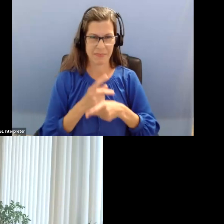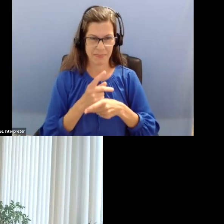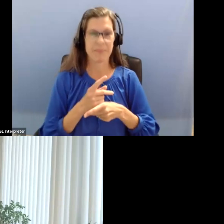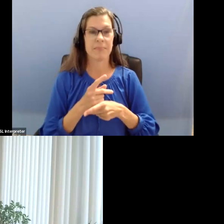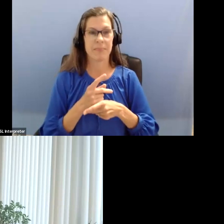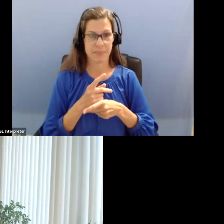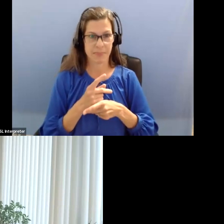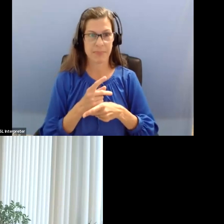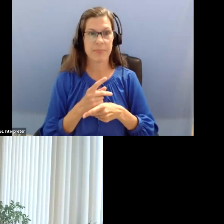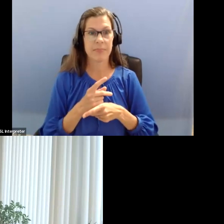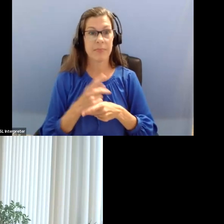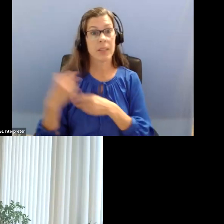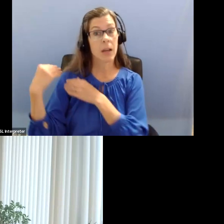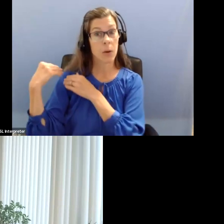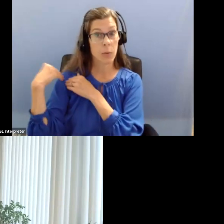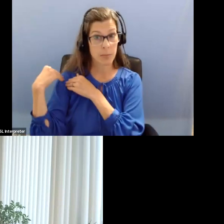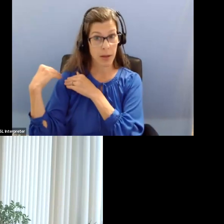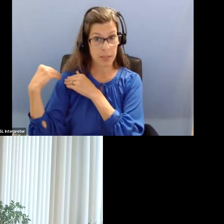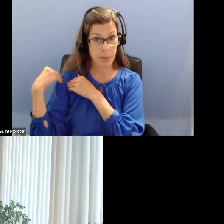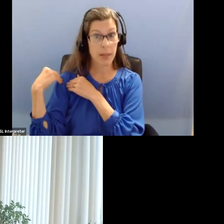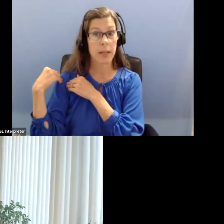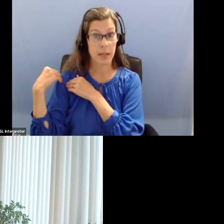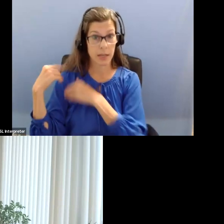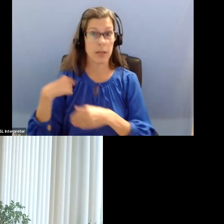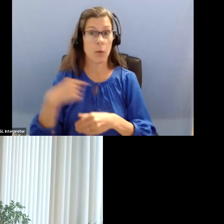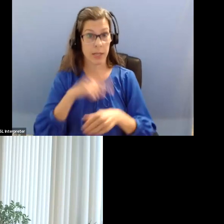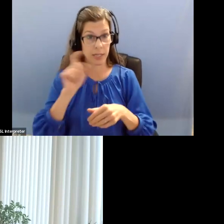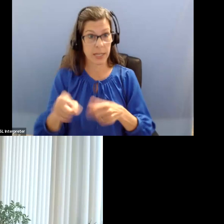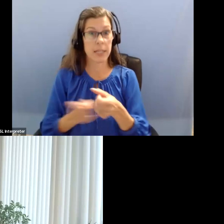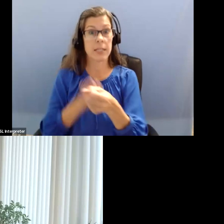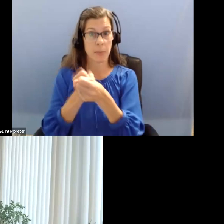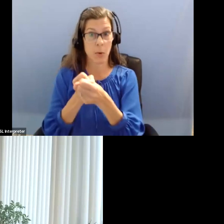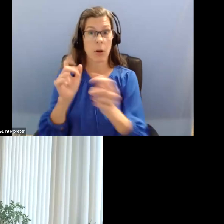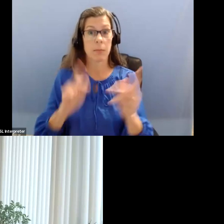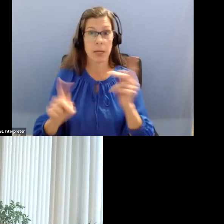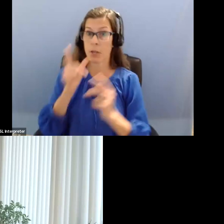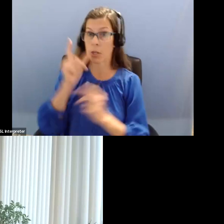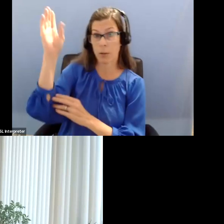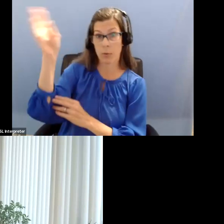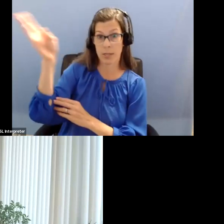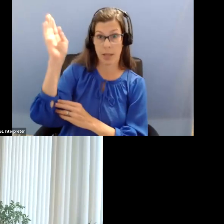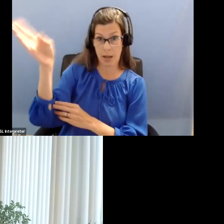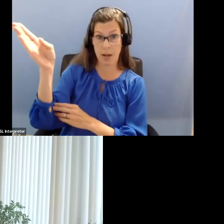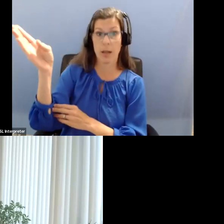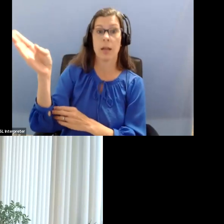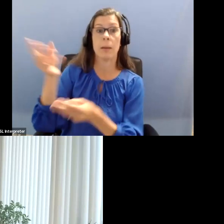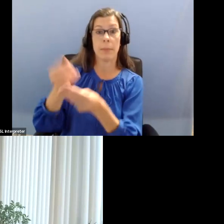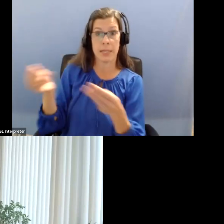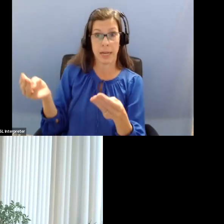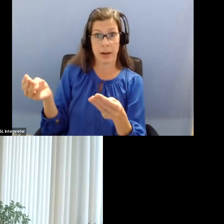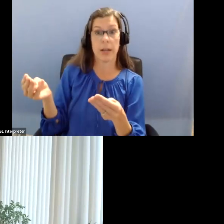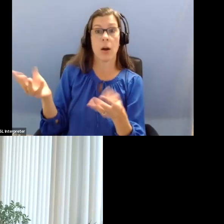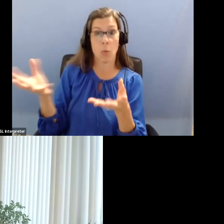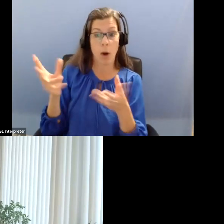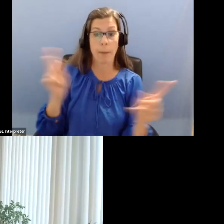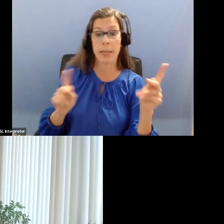there's a responsibility that we have as planners to support people who are presenting material to make sure that it's heard the way they intend